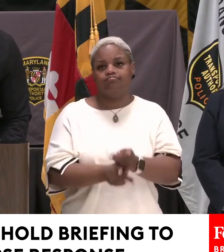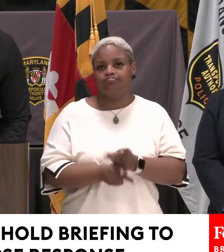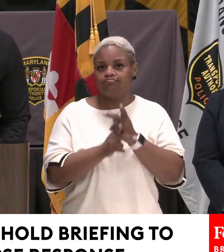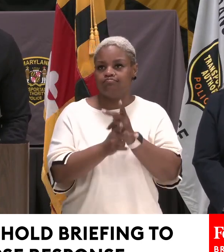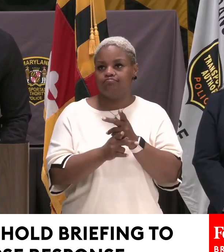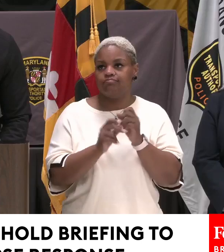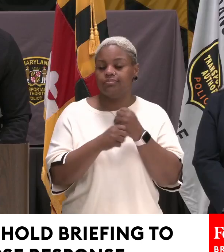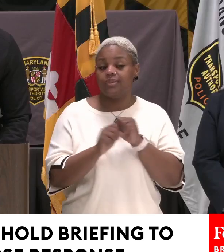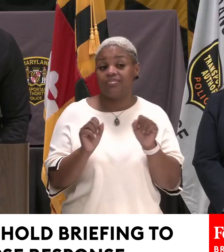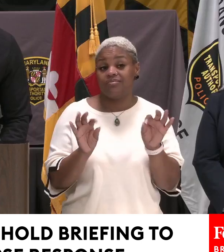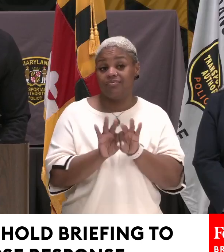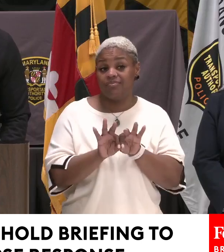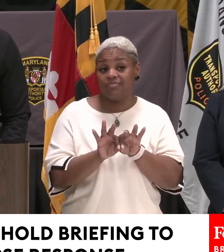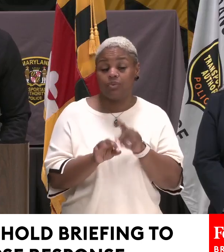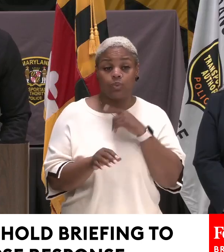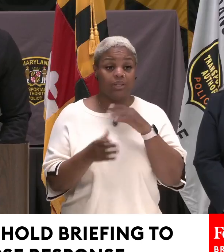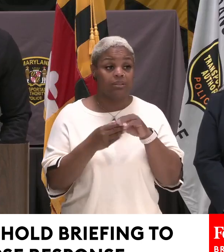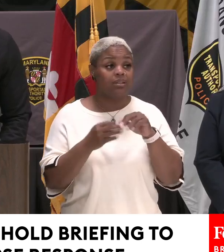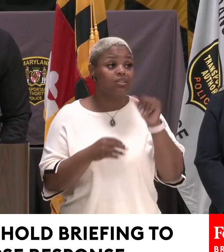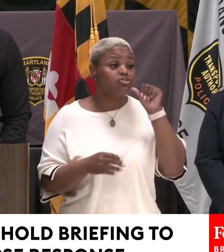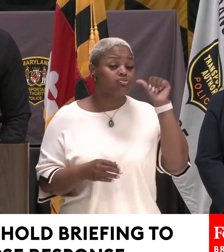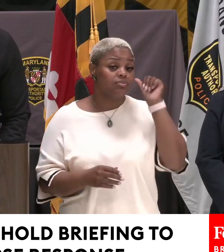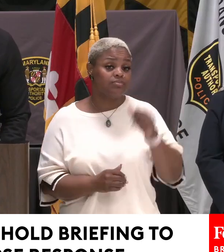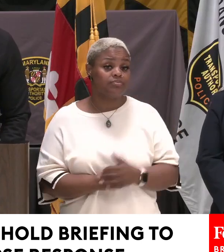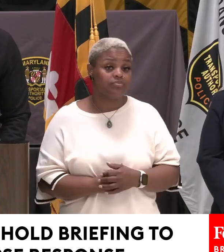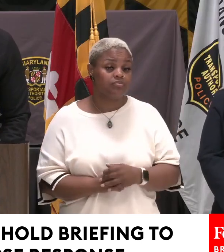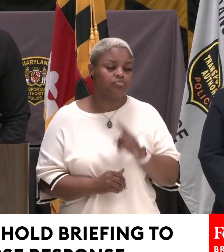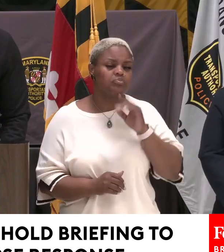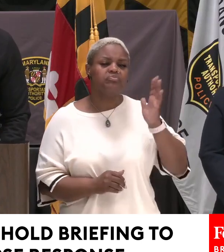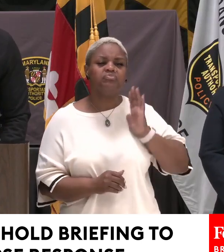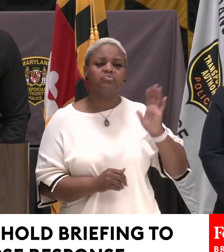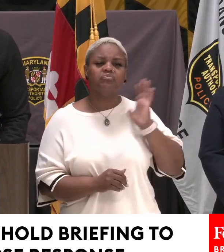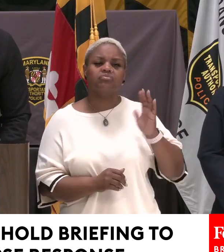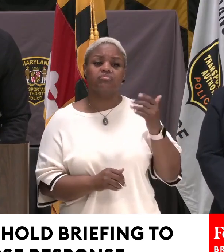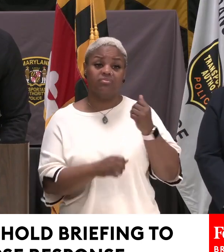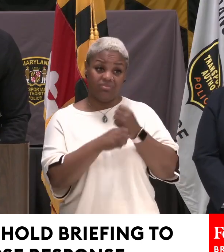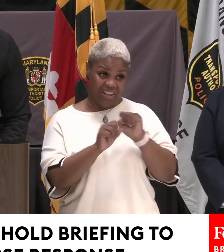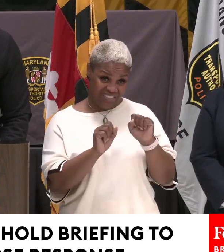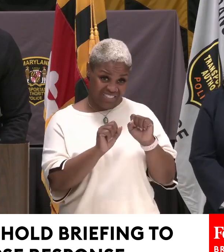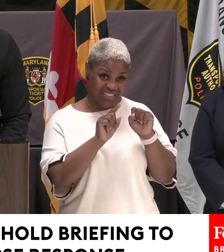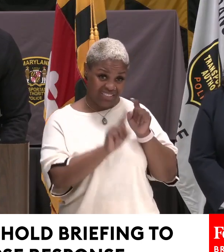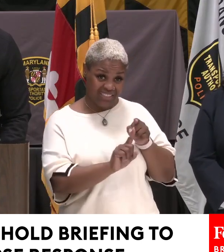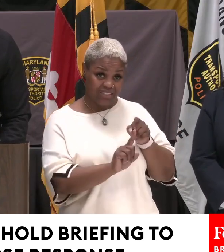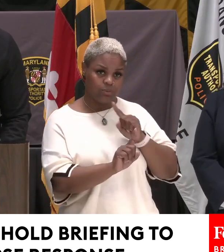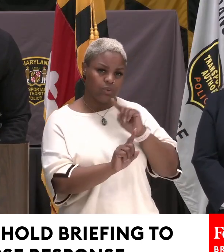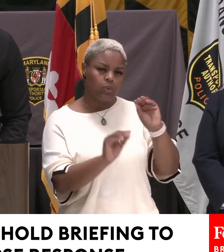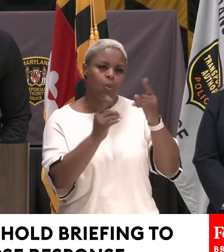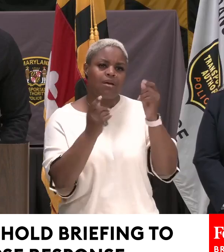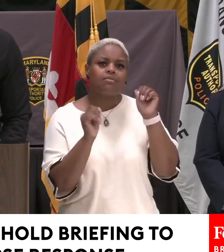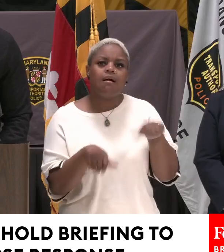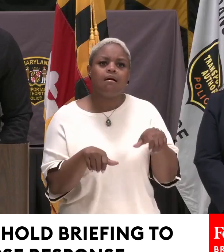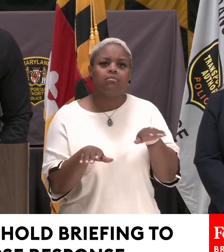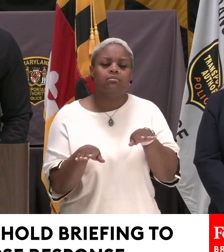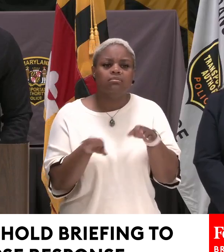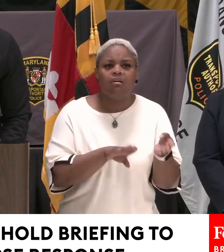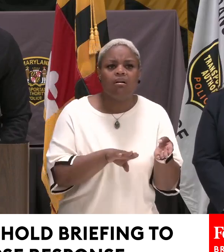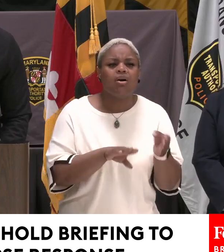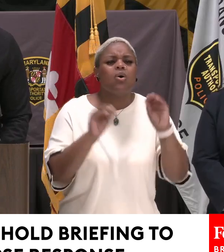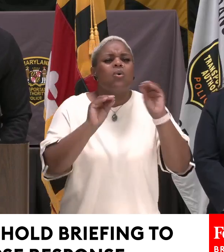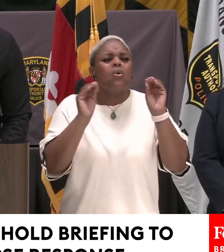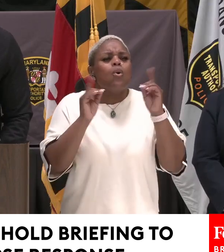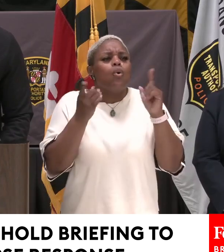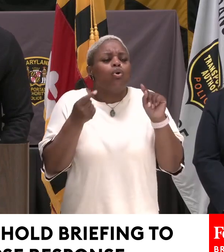before, safety and making sure that we have no more casualties and no more injuries is the